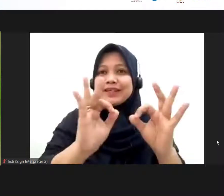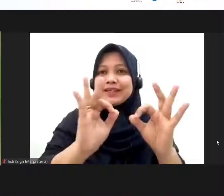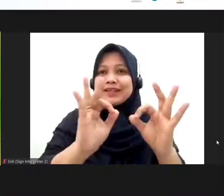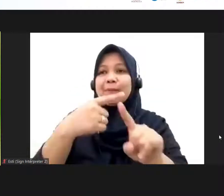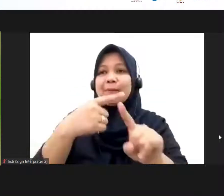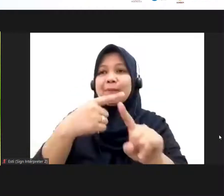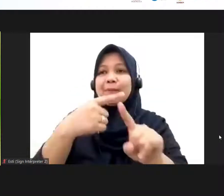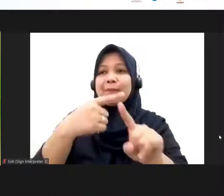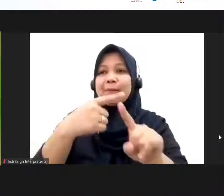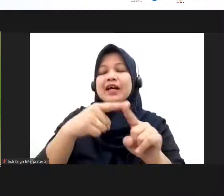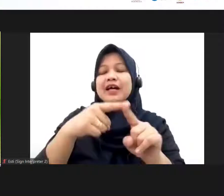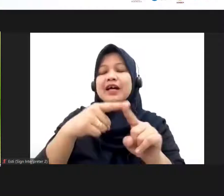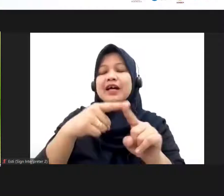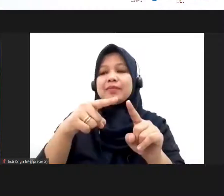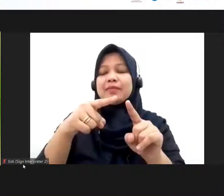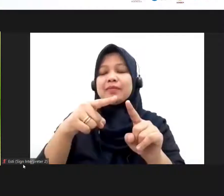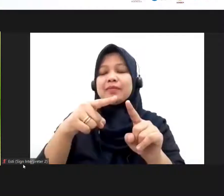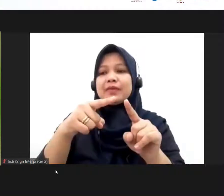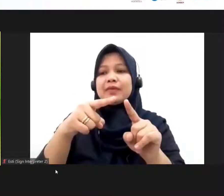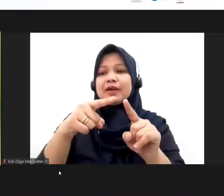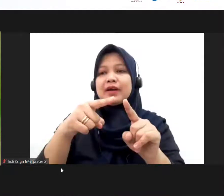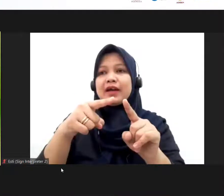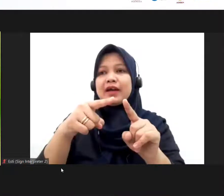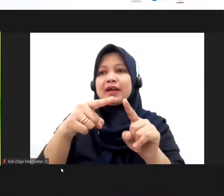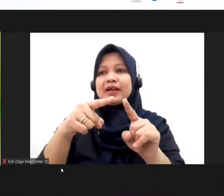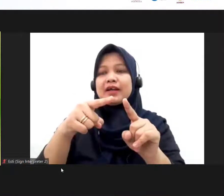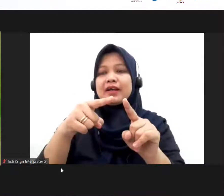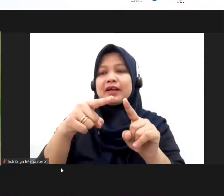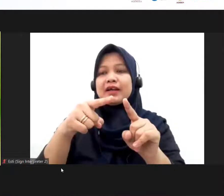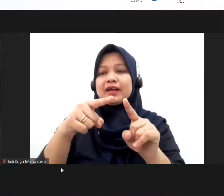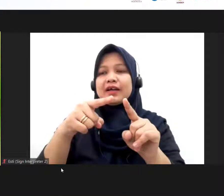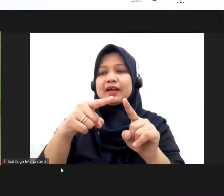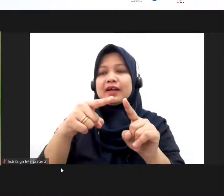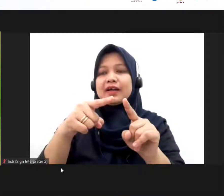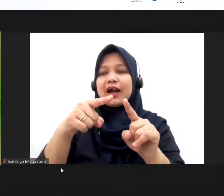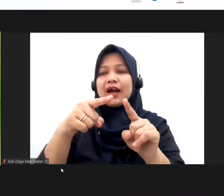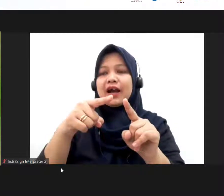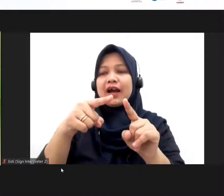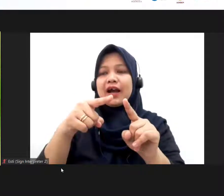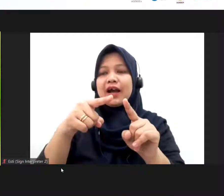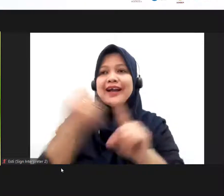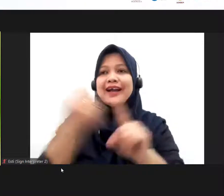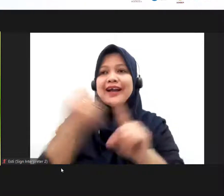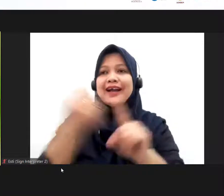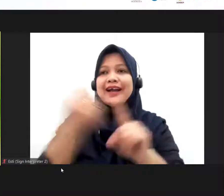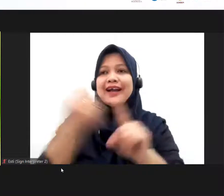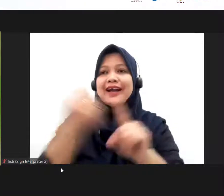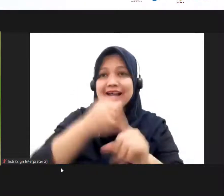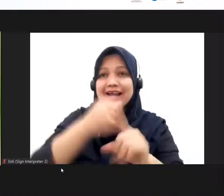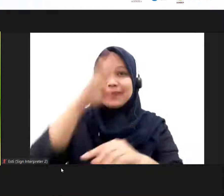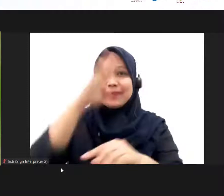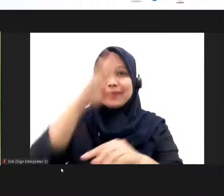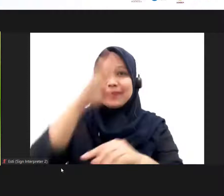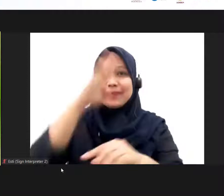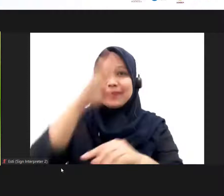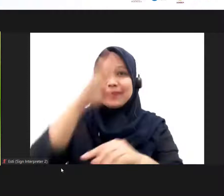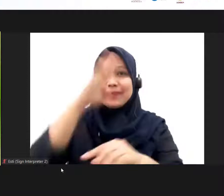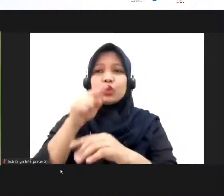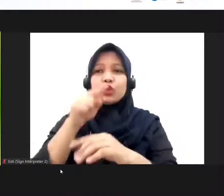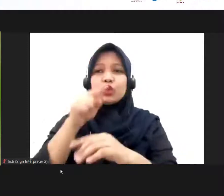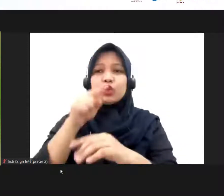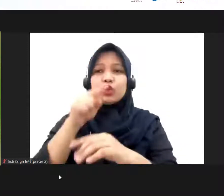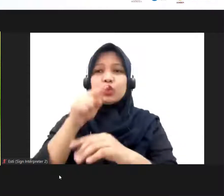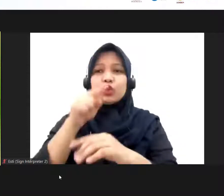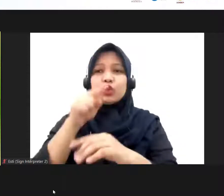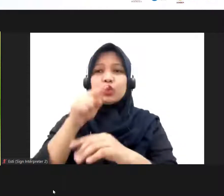parts of the world, gender-based violence, instances of gender-based violence has also increased. At the same time,